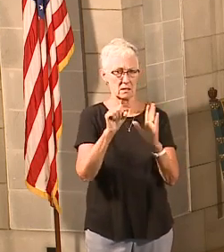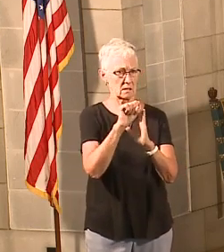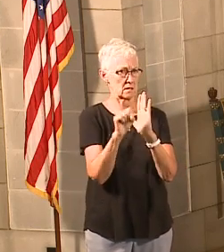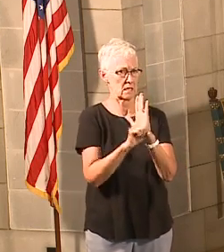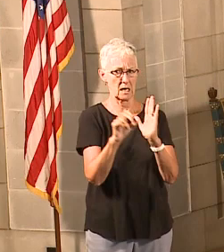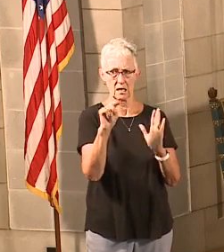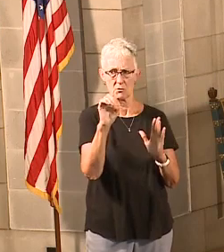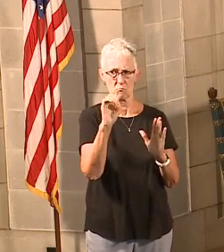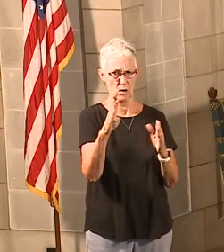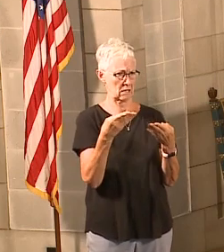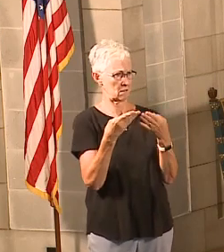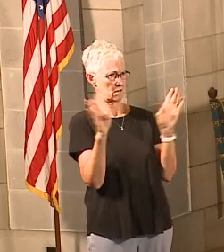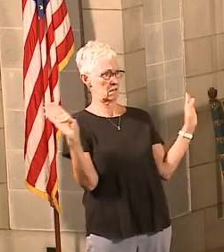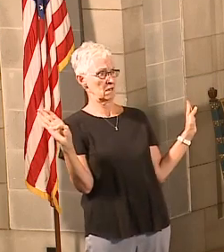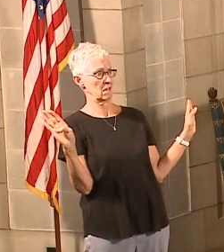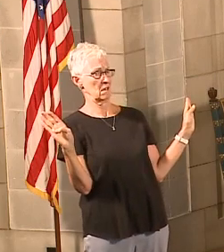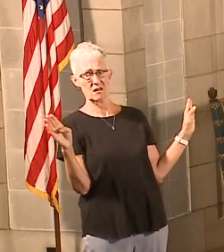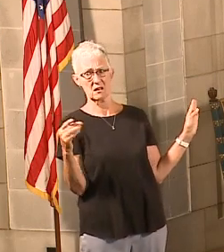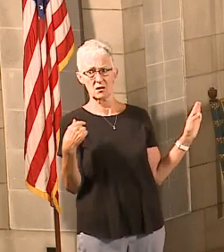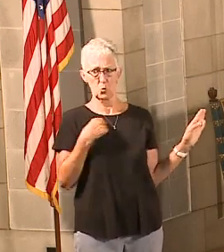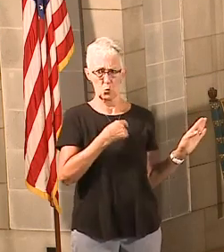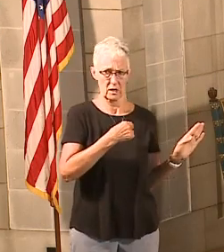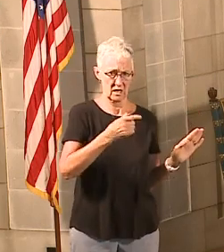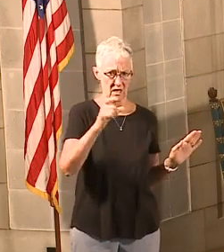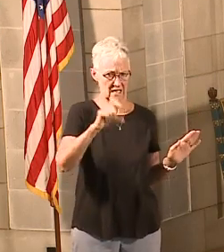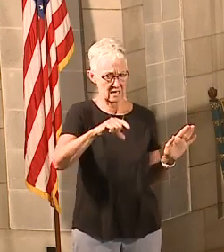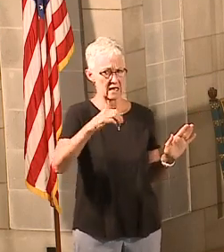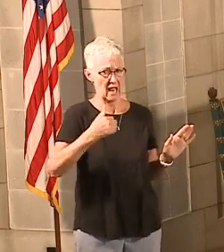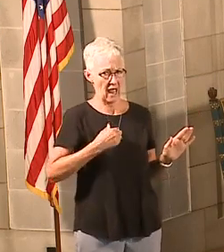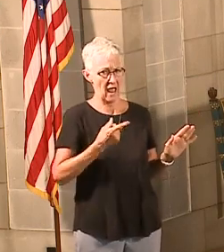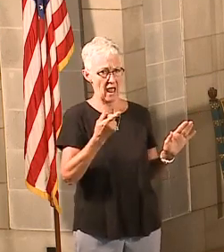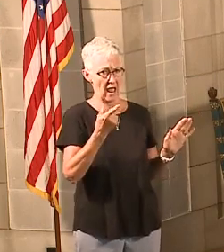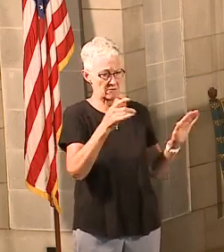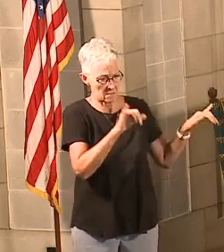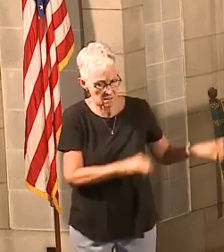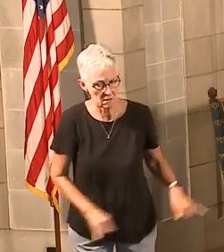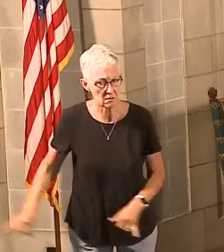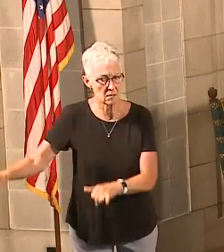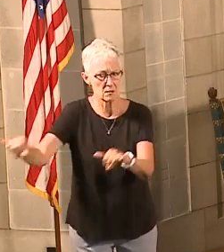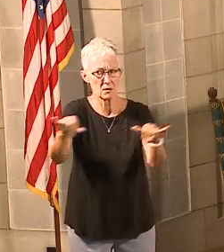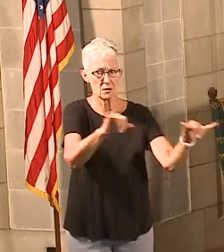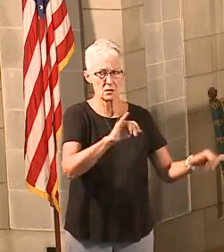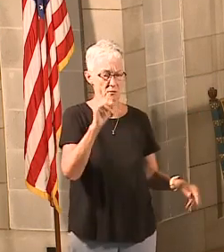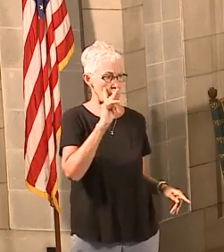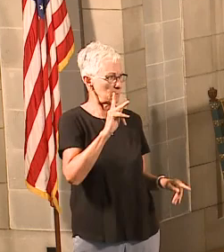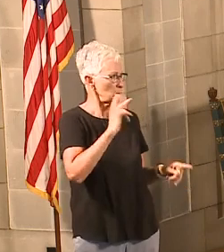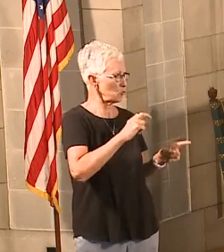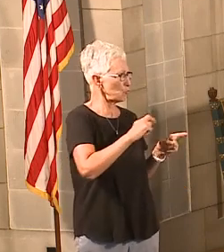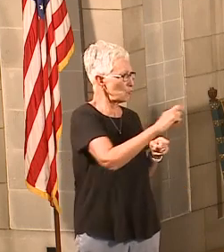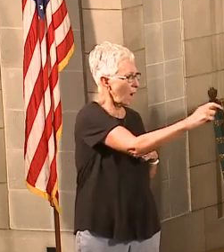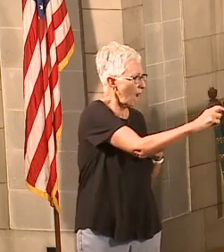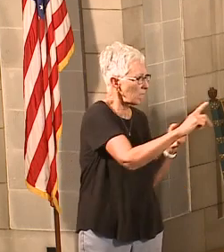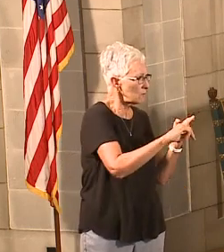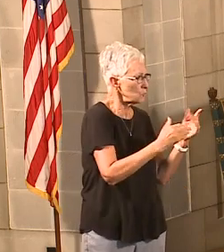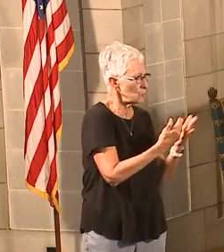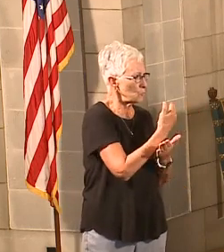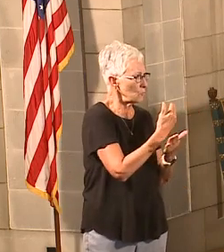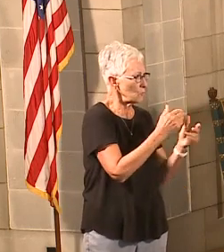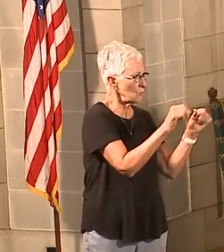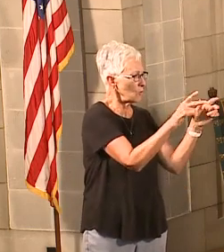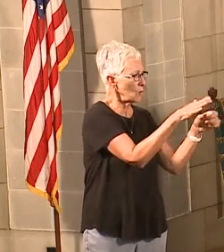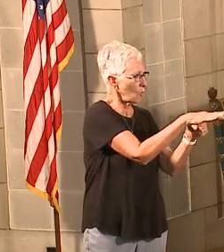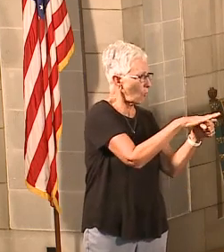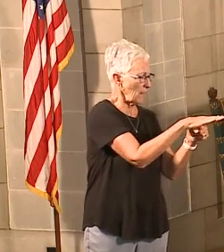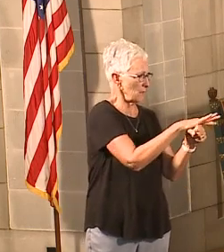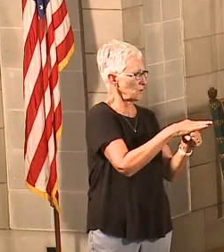have some consistency so that people will know what they're doing when they're going from one location to another location. And this isn't the only issue we've had this, discussion